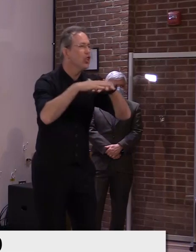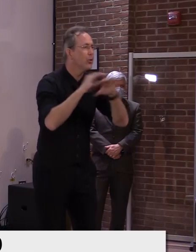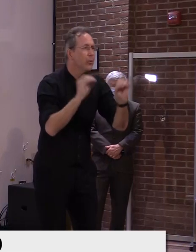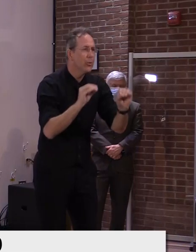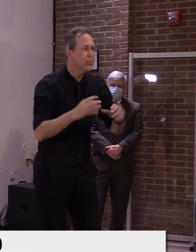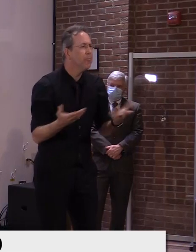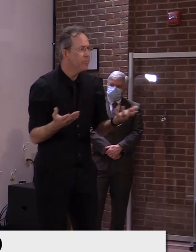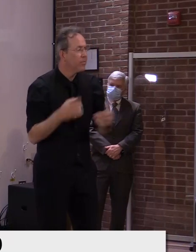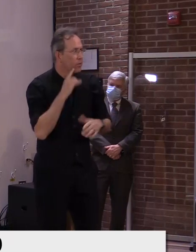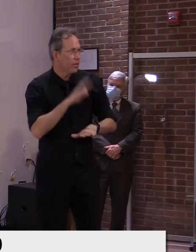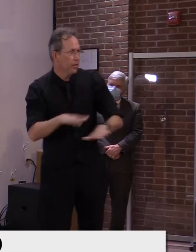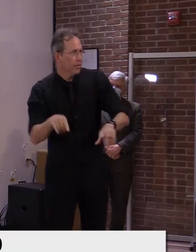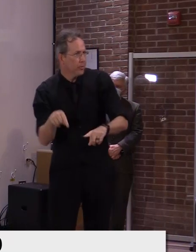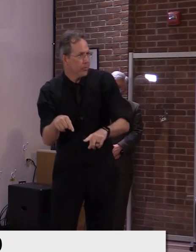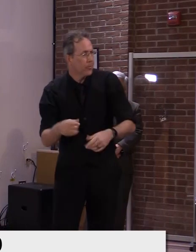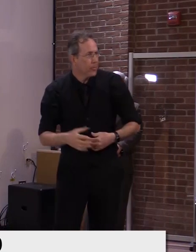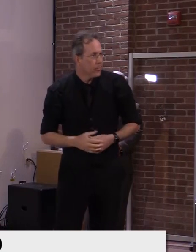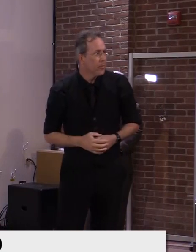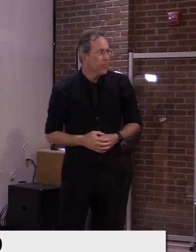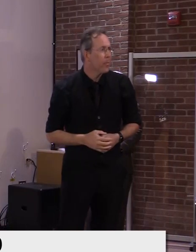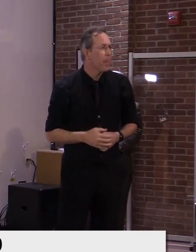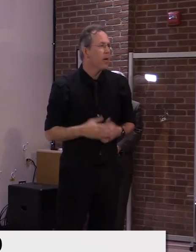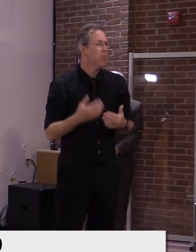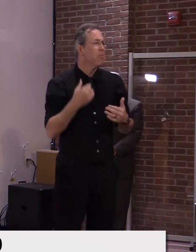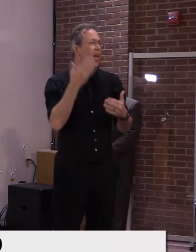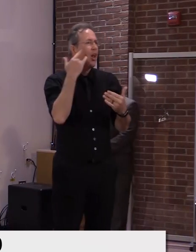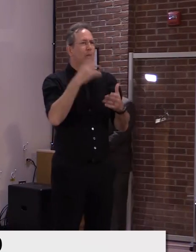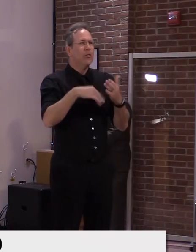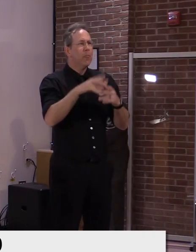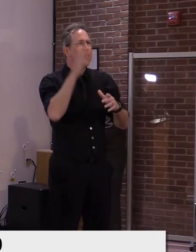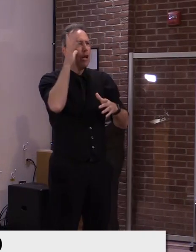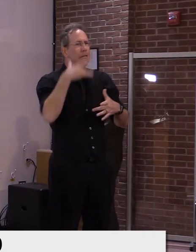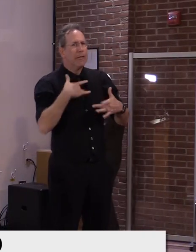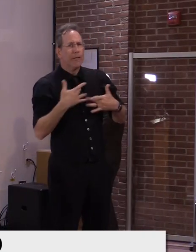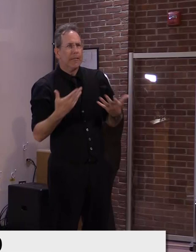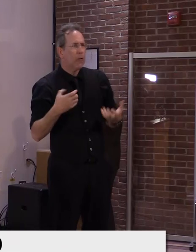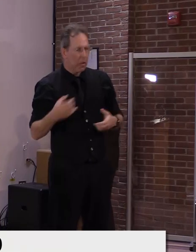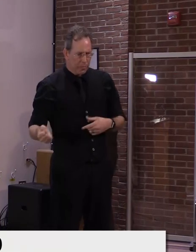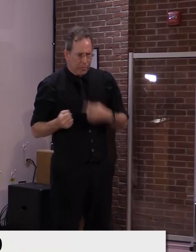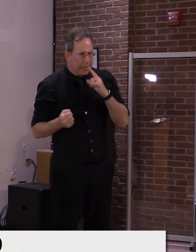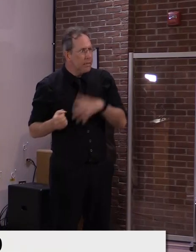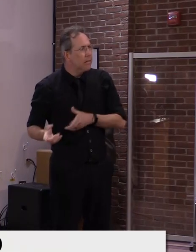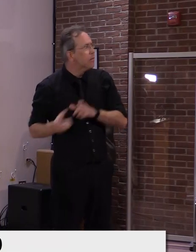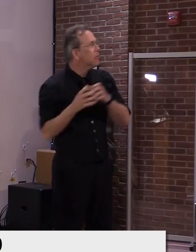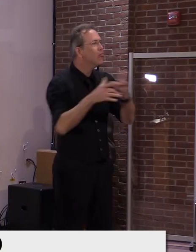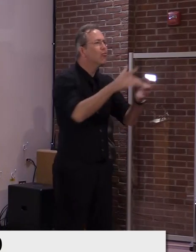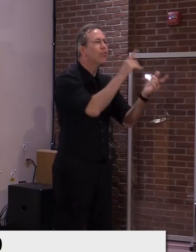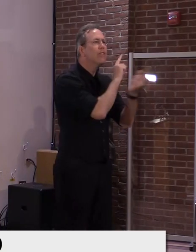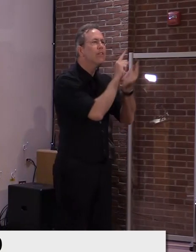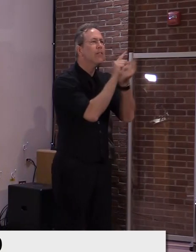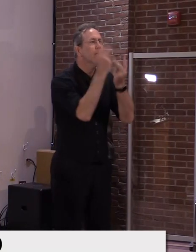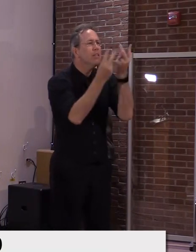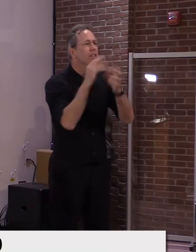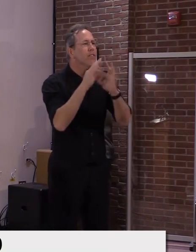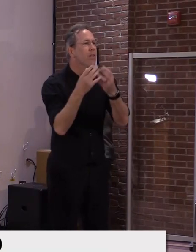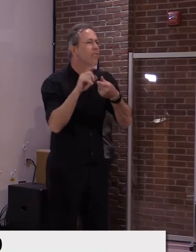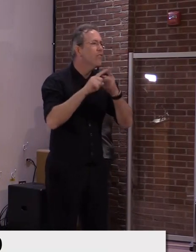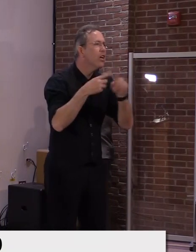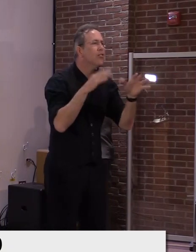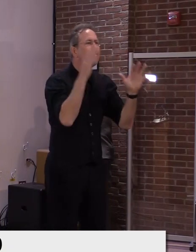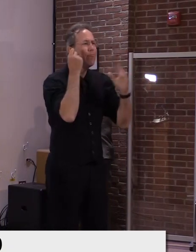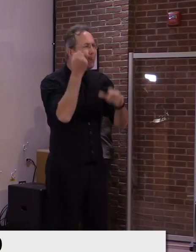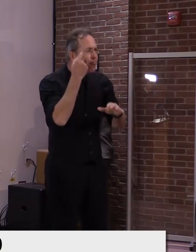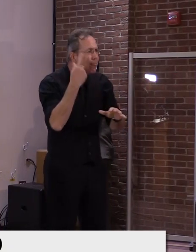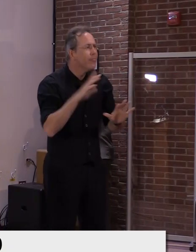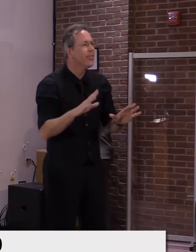we'll work our way through this. I mean, obviously it's a concern anytime that people travel, and we're not recommending that, but if they do,